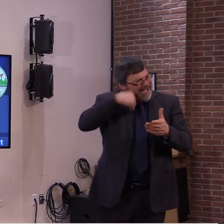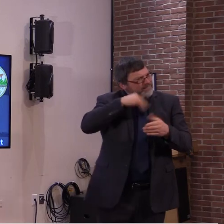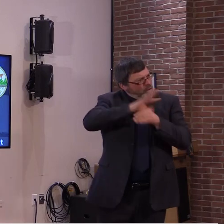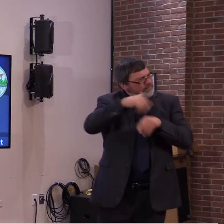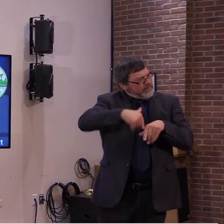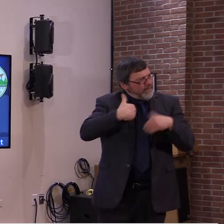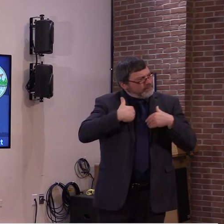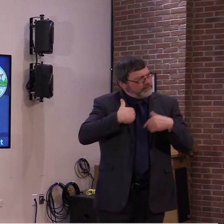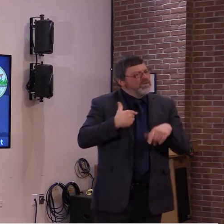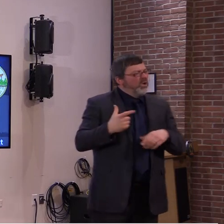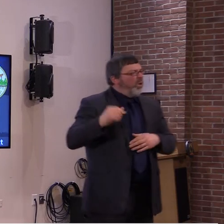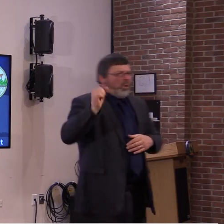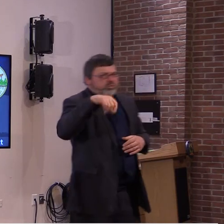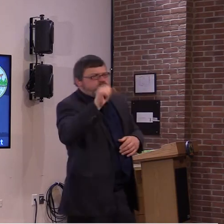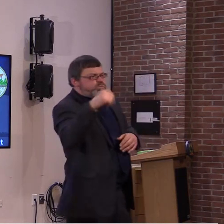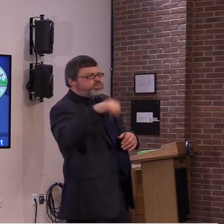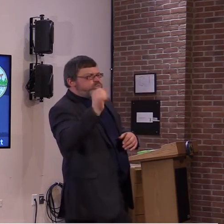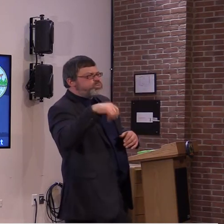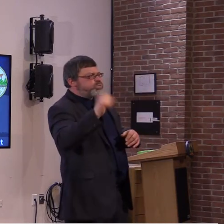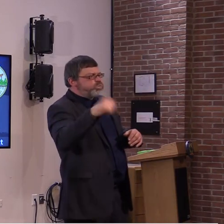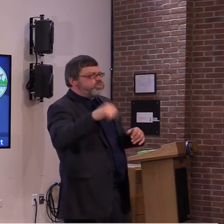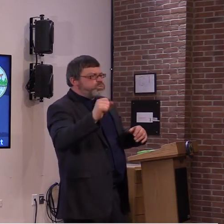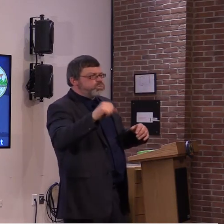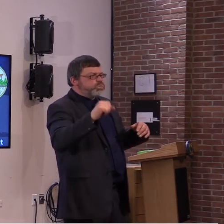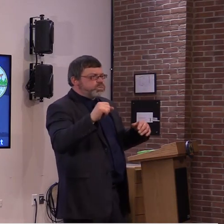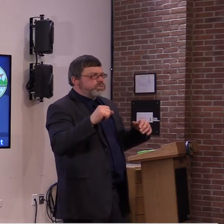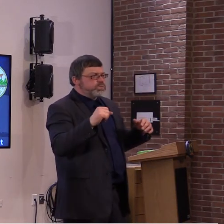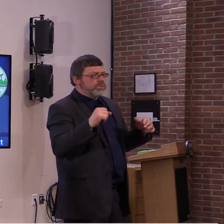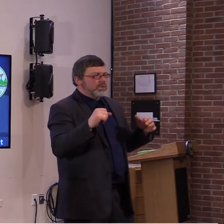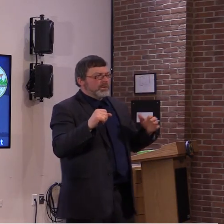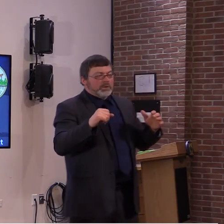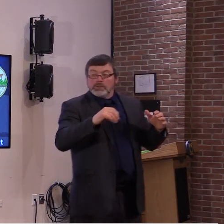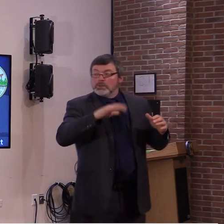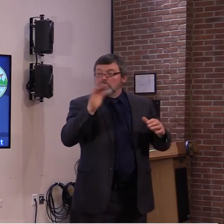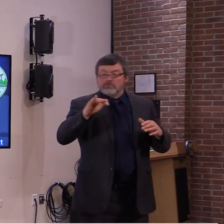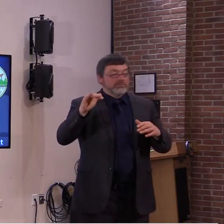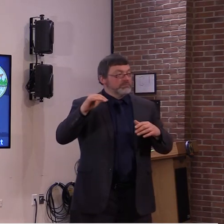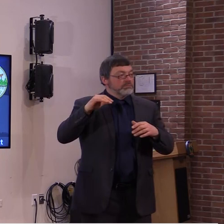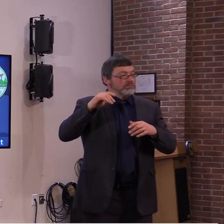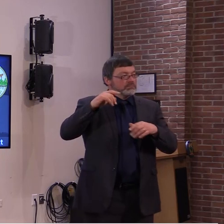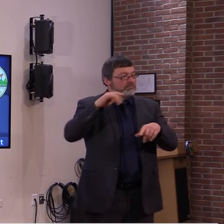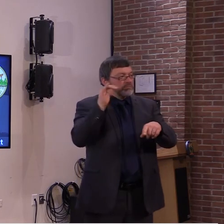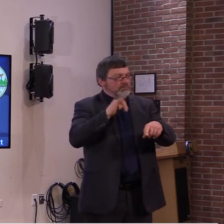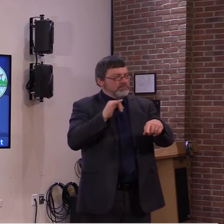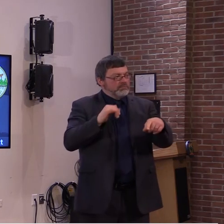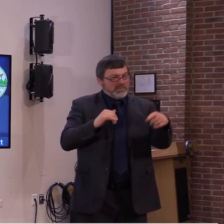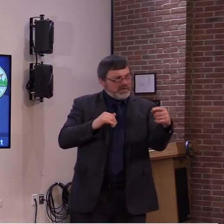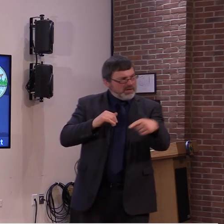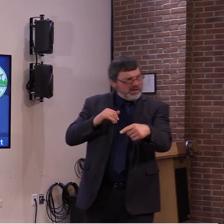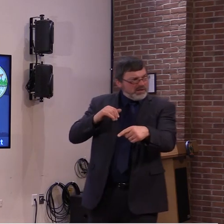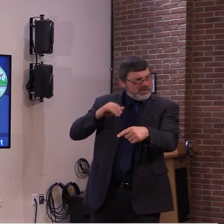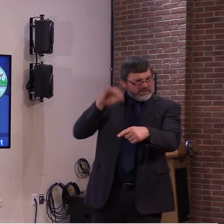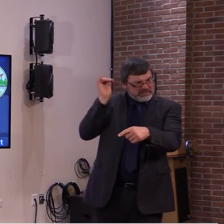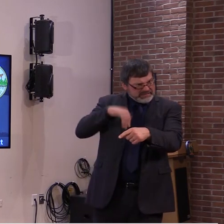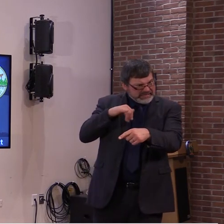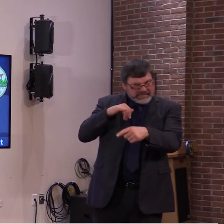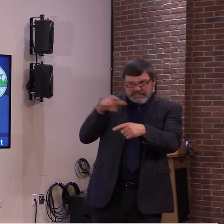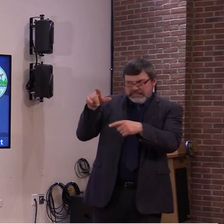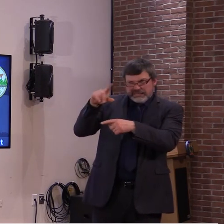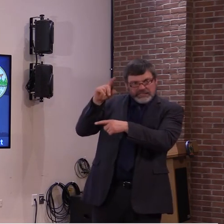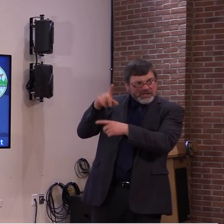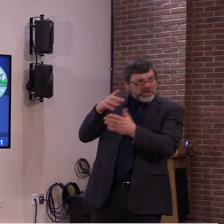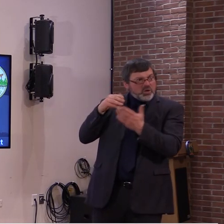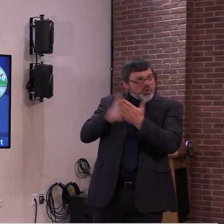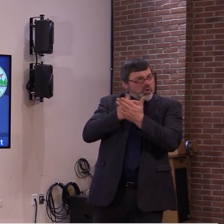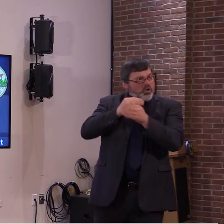Governor, it sounds like this new strain, it's only a matter of time before it makes its way to Vermont. Are you expecting that, given that